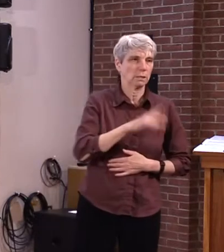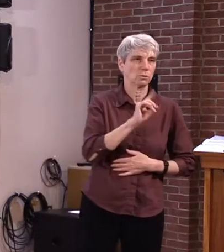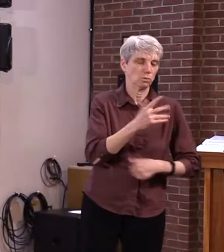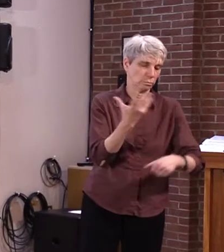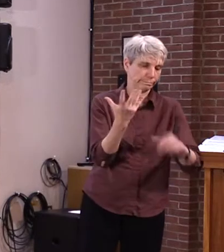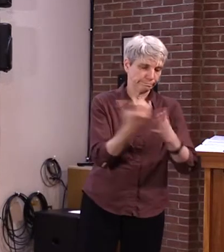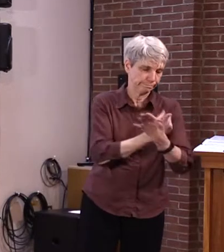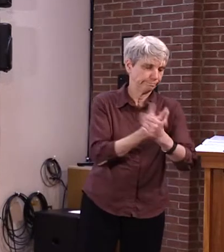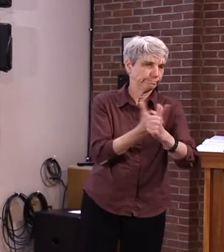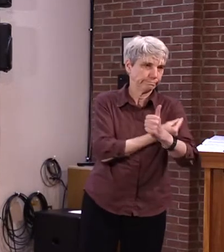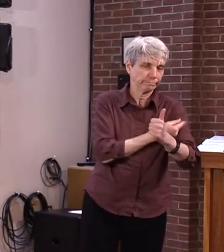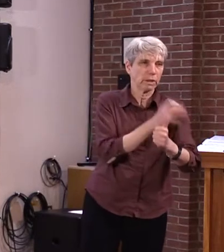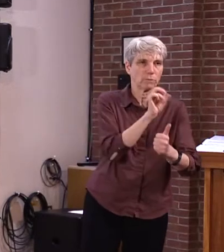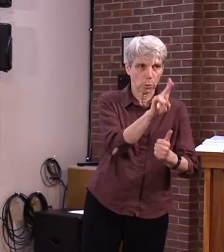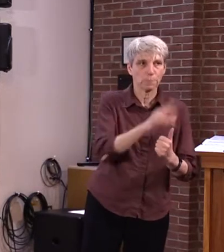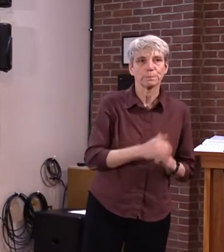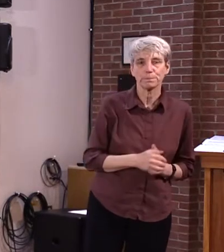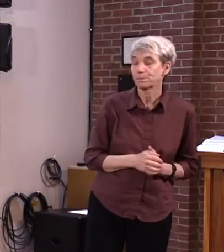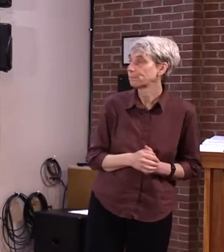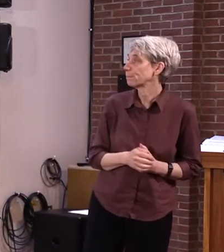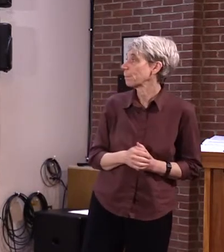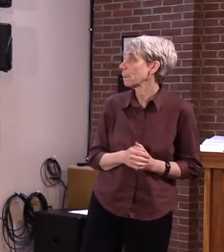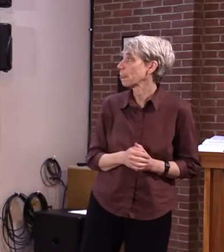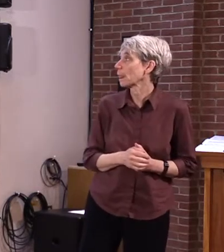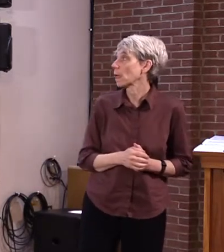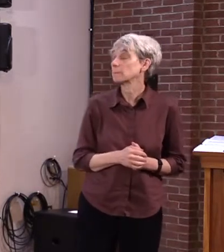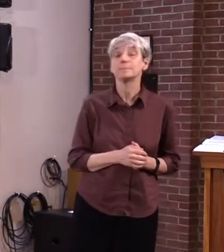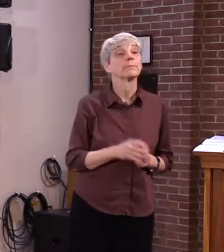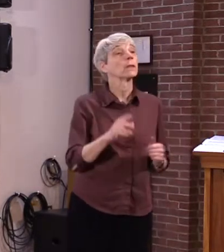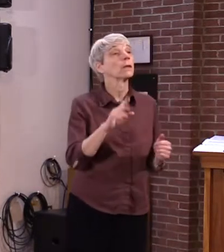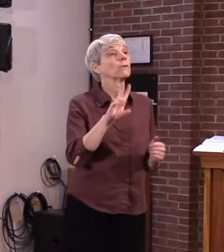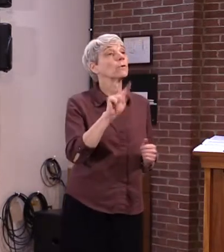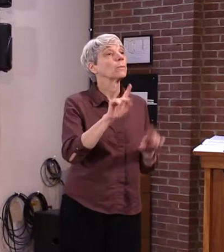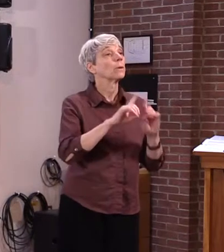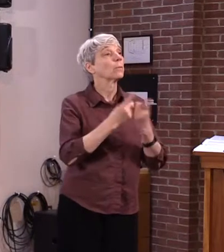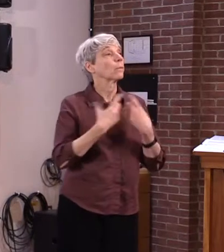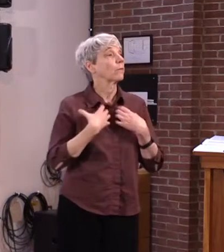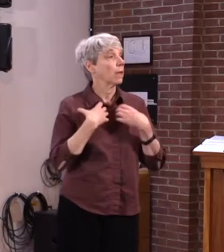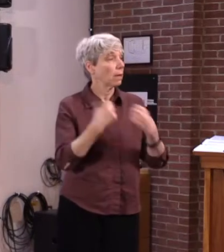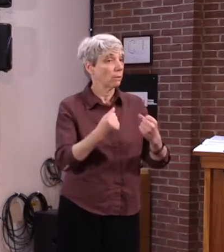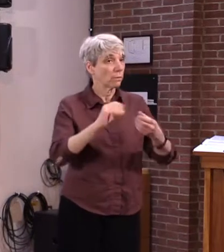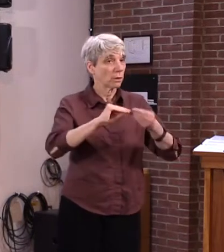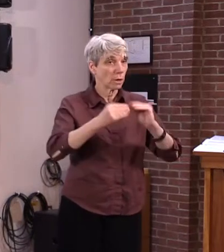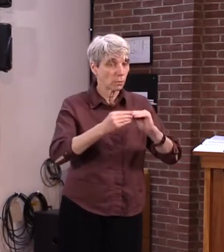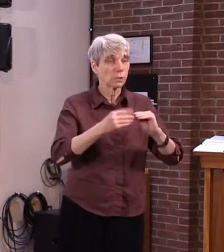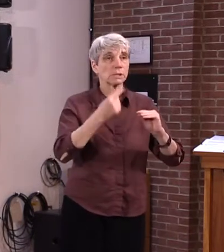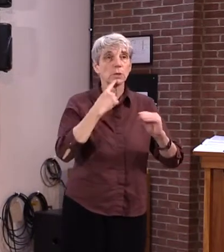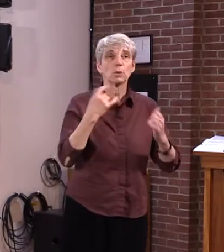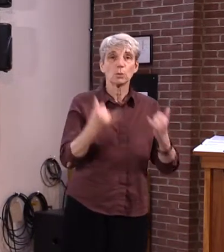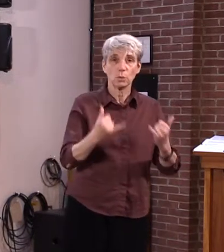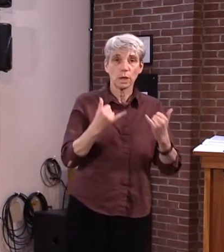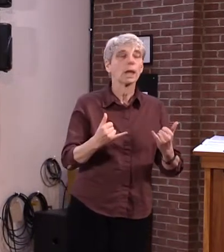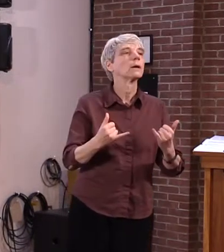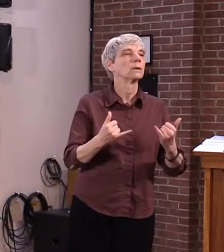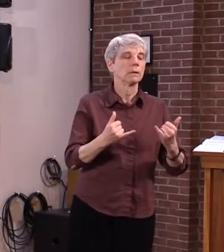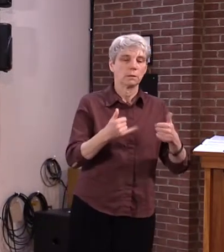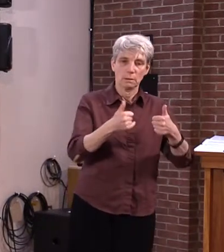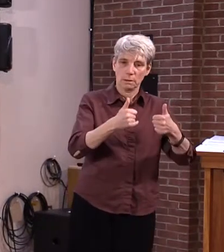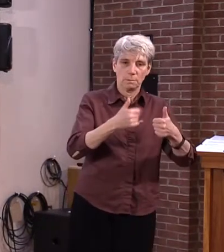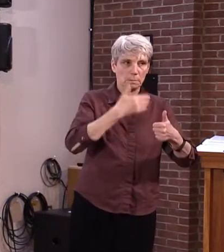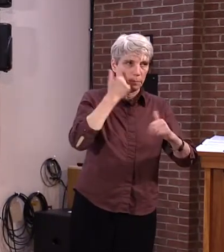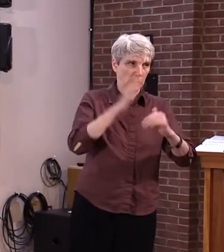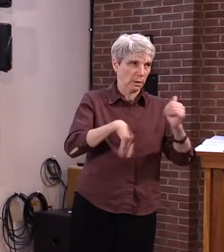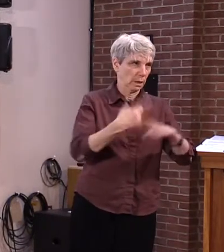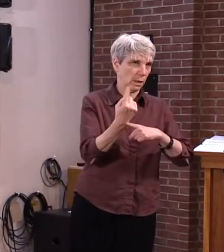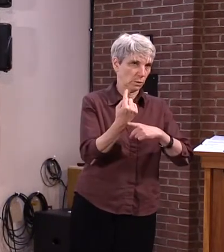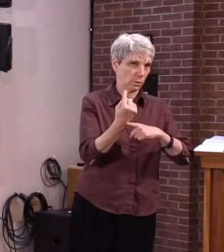to that cause. The data from the Department of Health shows to date, we are ahead compared to where we were last year in